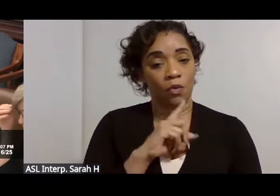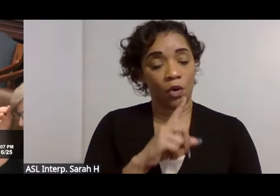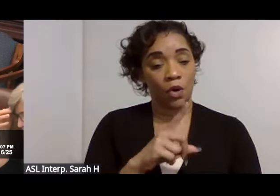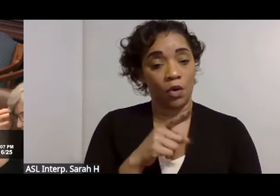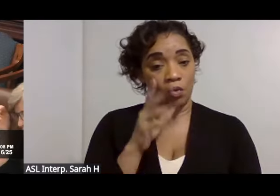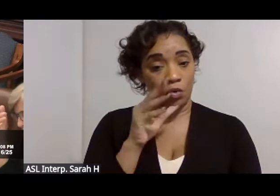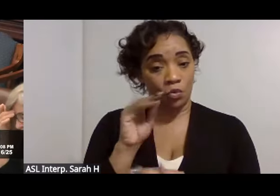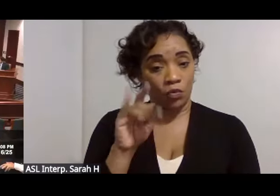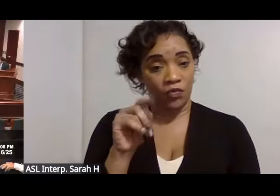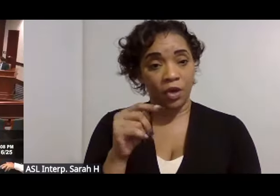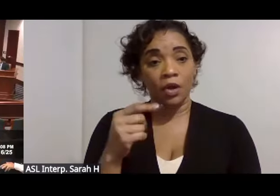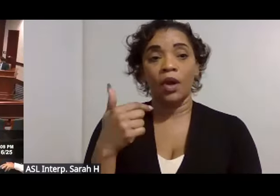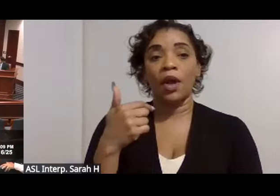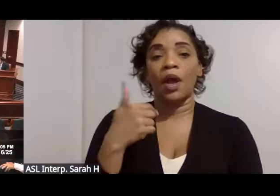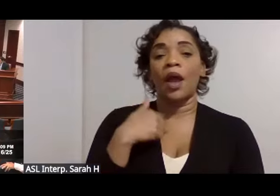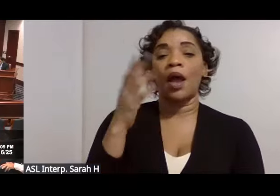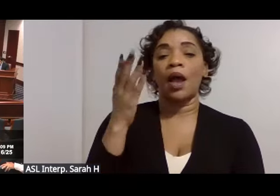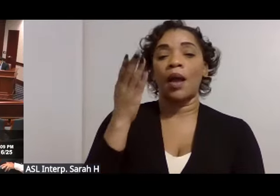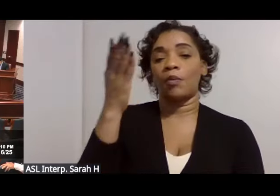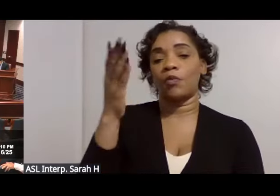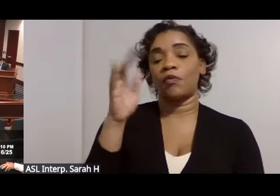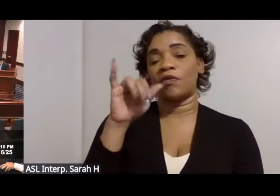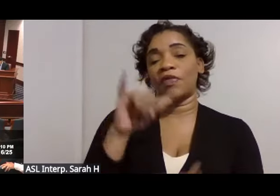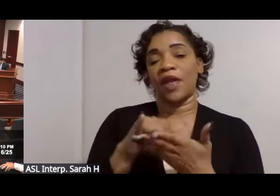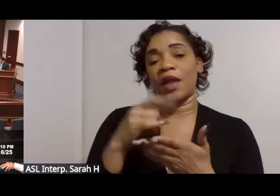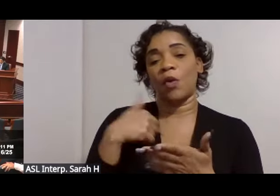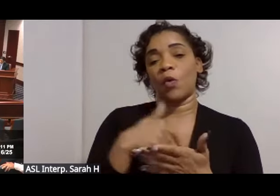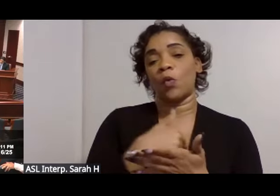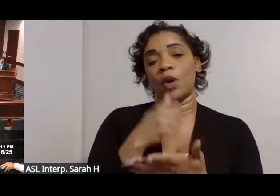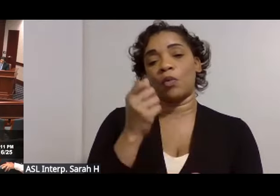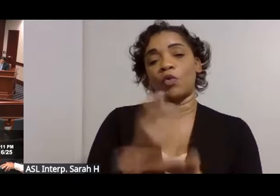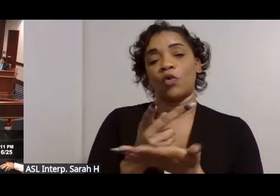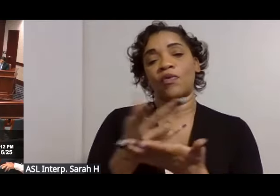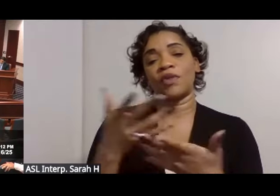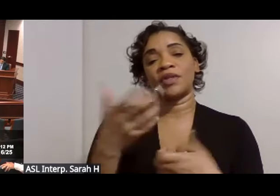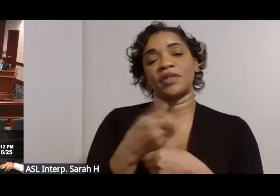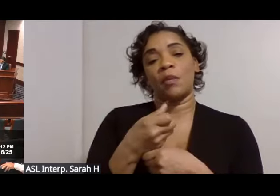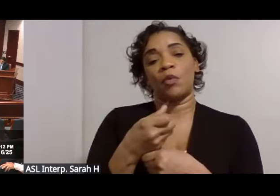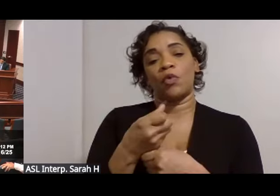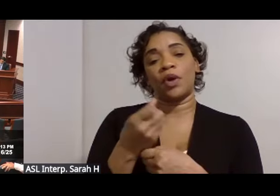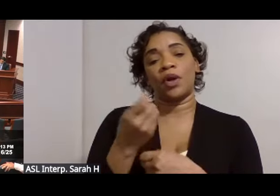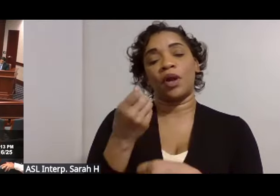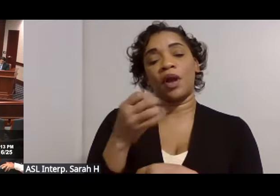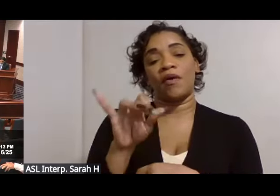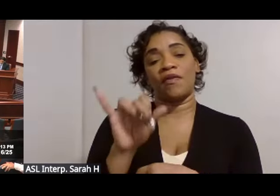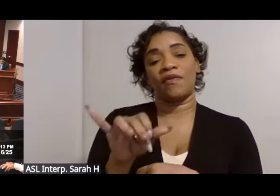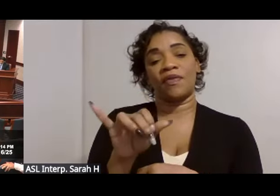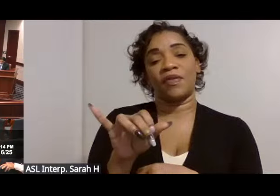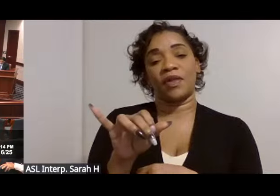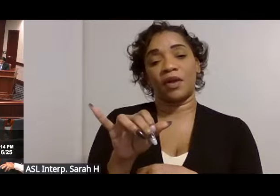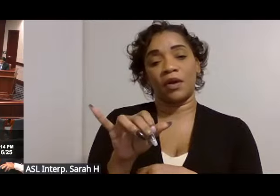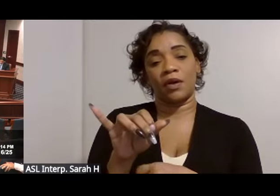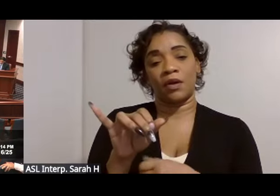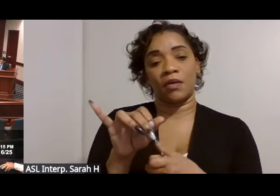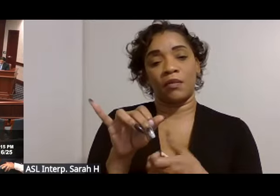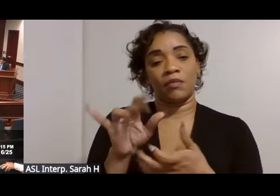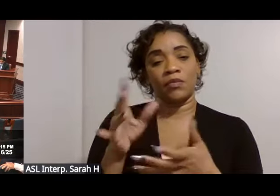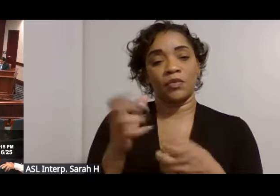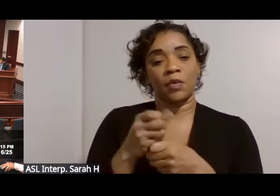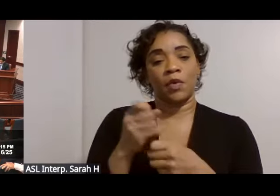Move that the Board of State Canvassers approve the summary of the purpose of the constitutional amendment sponsored by Americans for Citizen